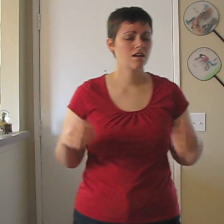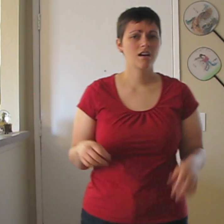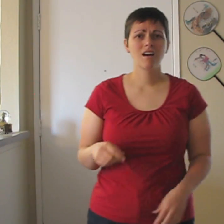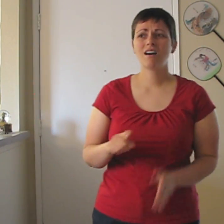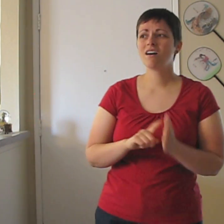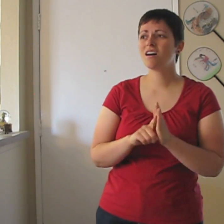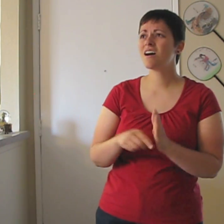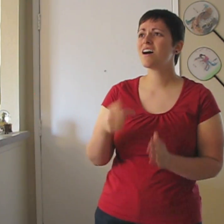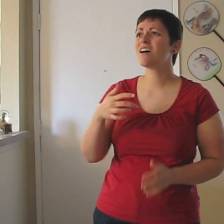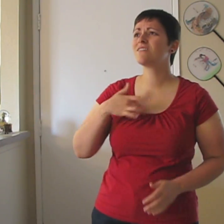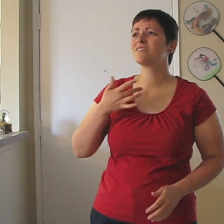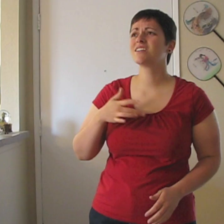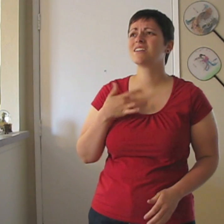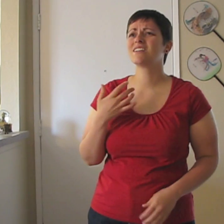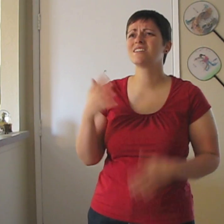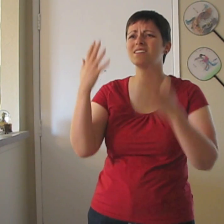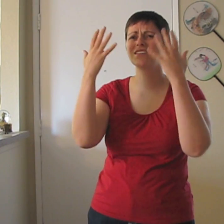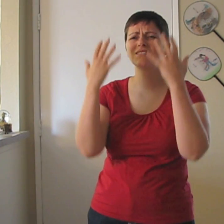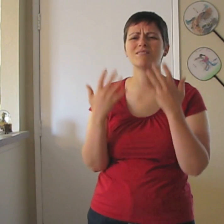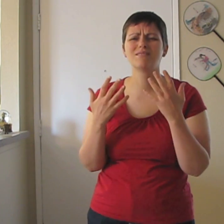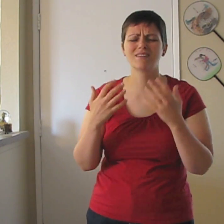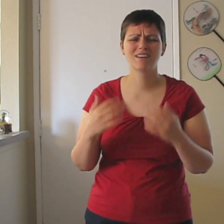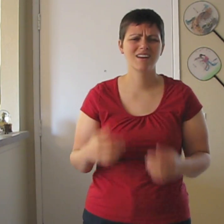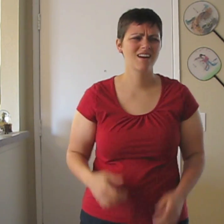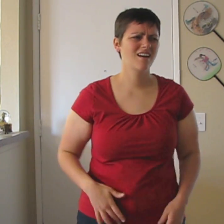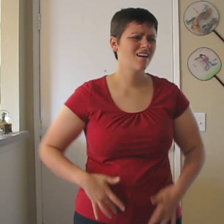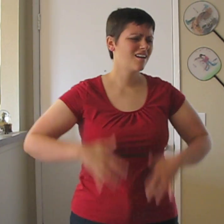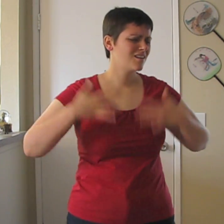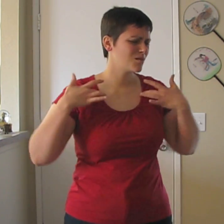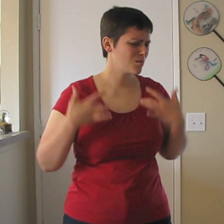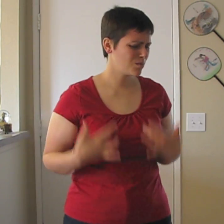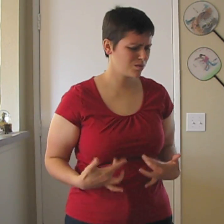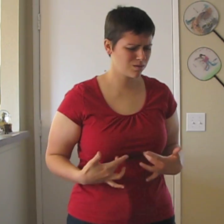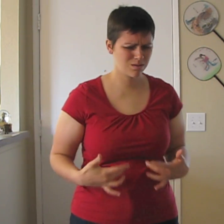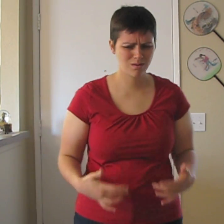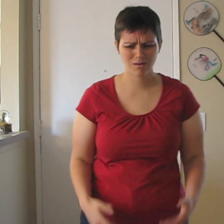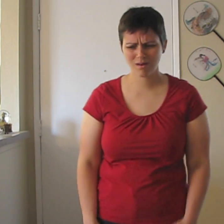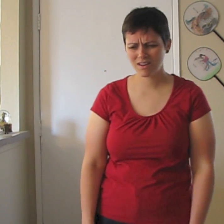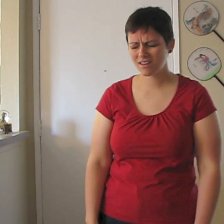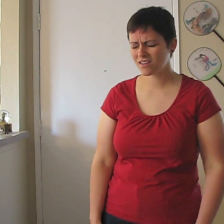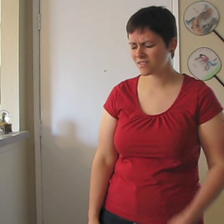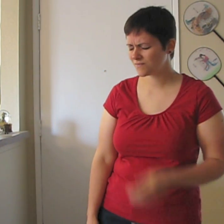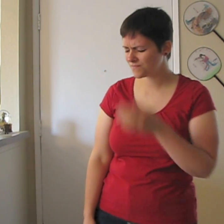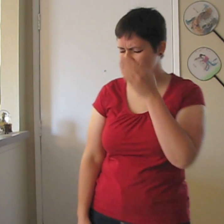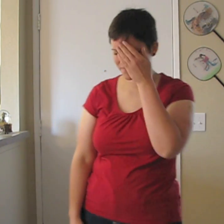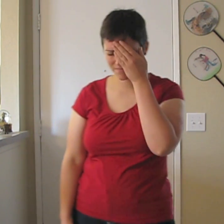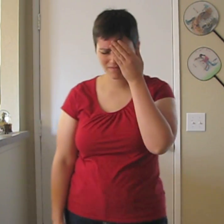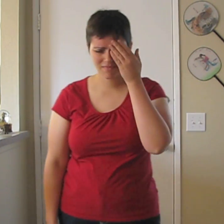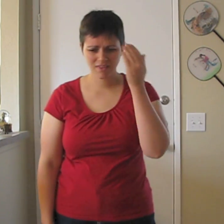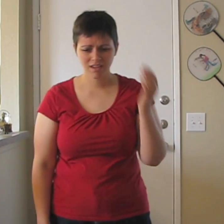yell. In that moment I felt such agony, in that moment I felt such loss,